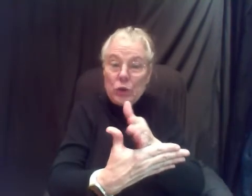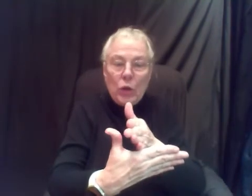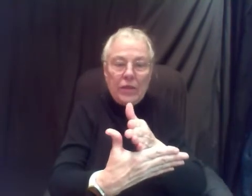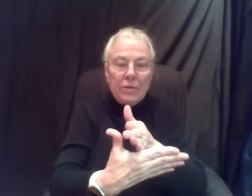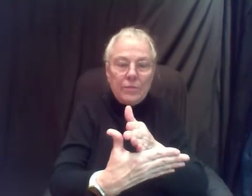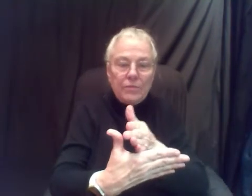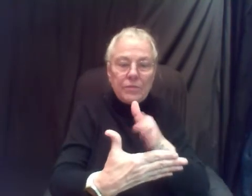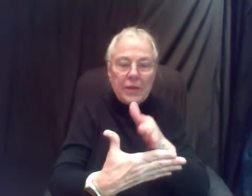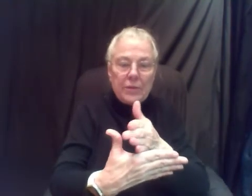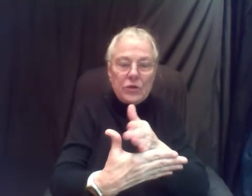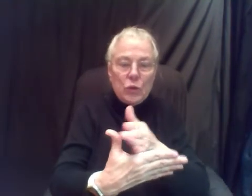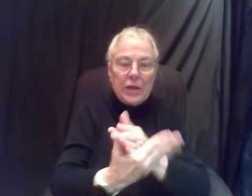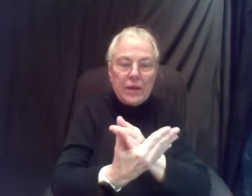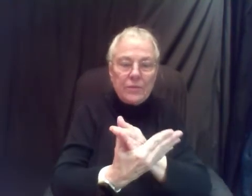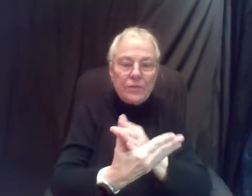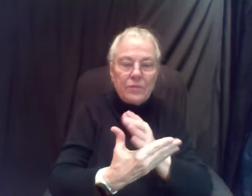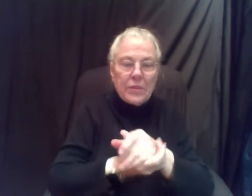them, in between.